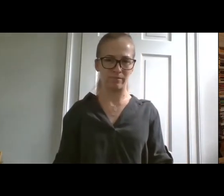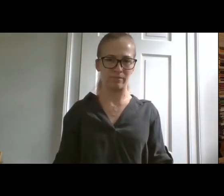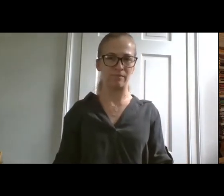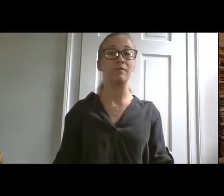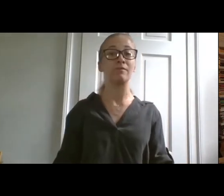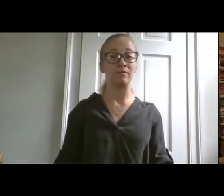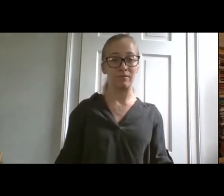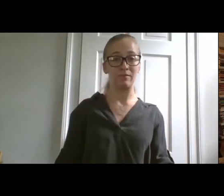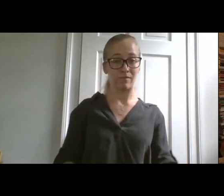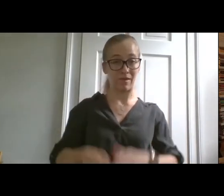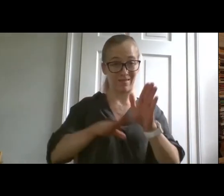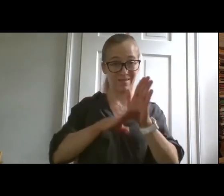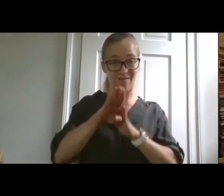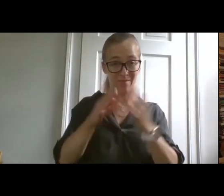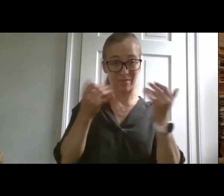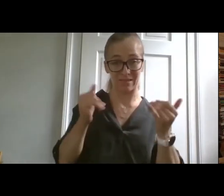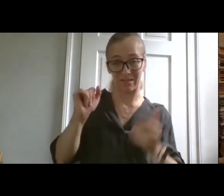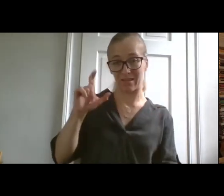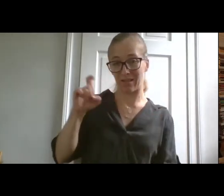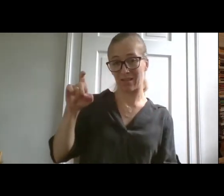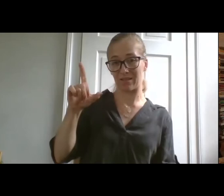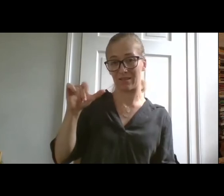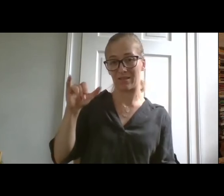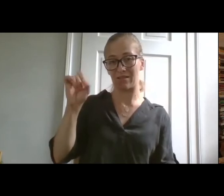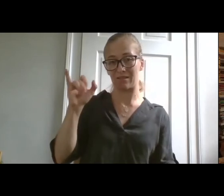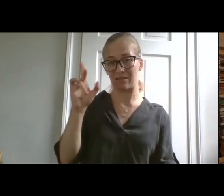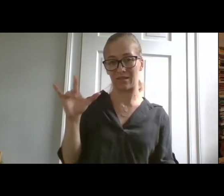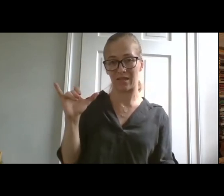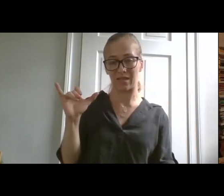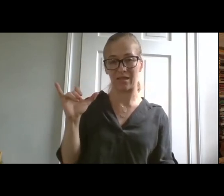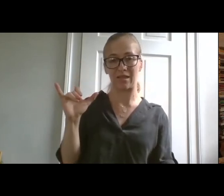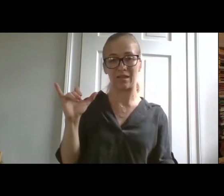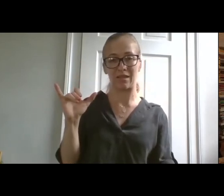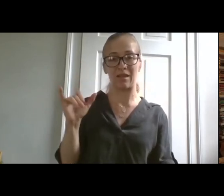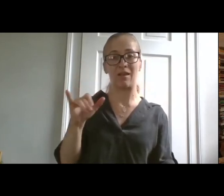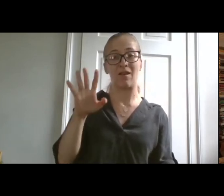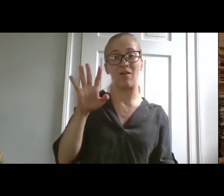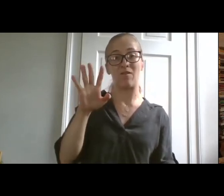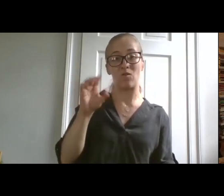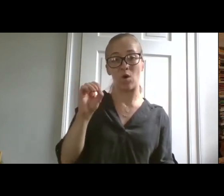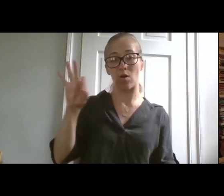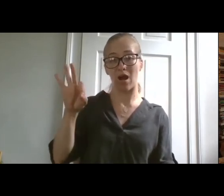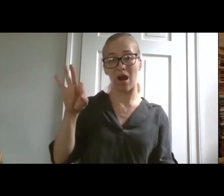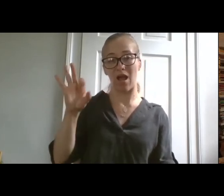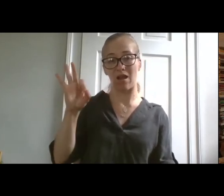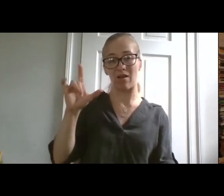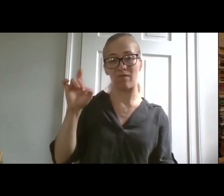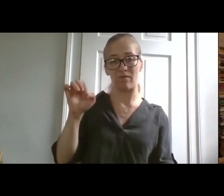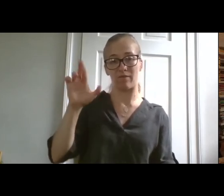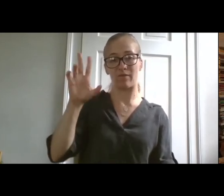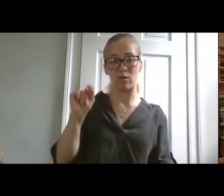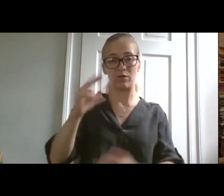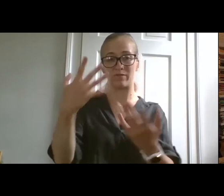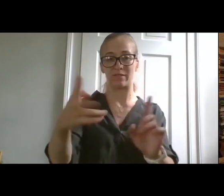Pending developments today, Alex Lesicki, 40, of 409 Filbert Street, was detained Sunday night by